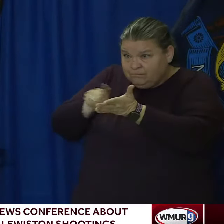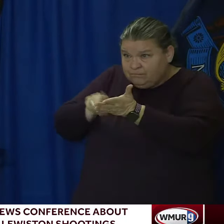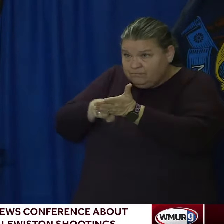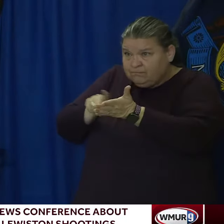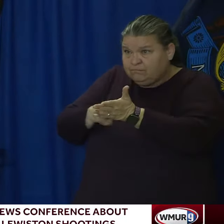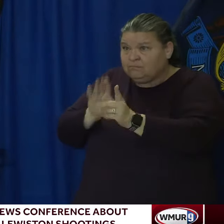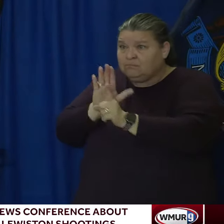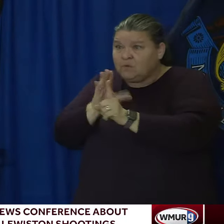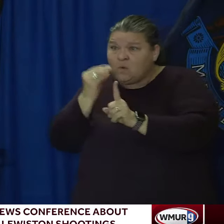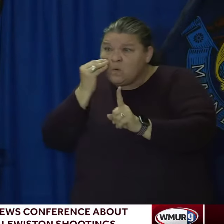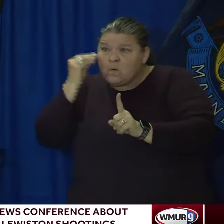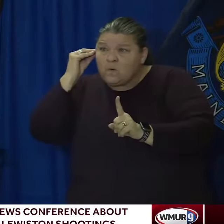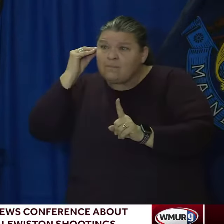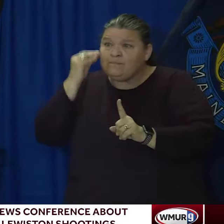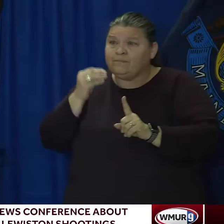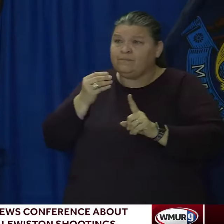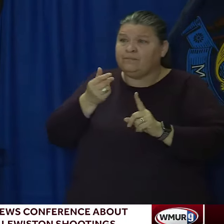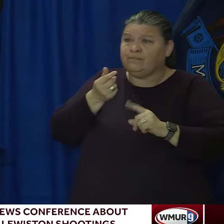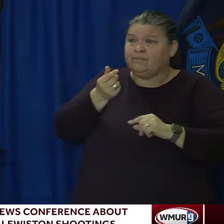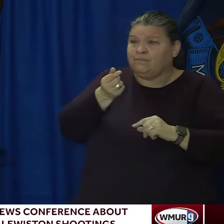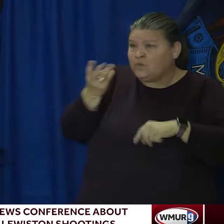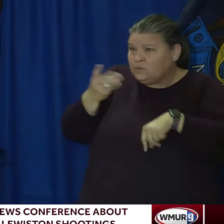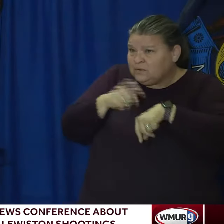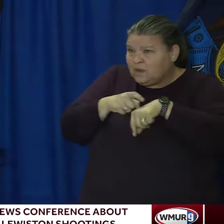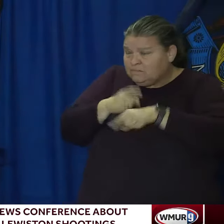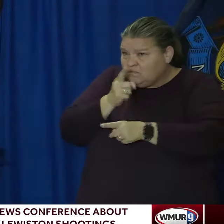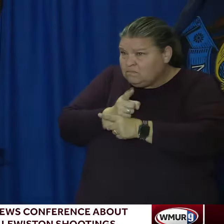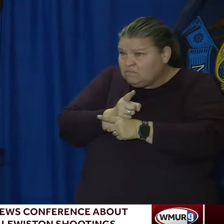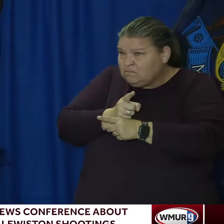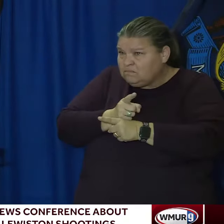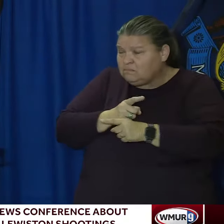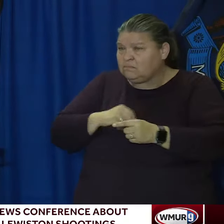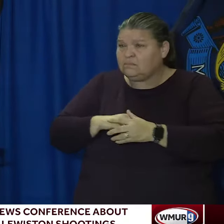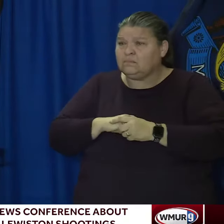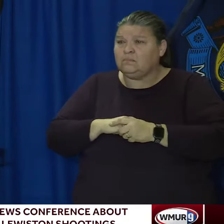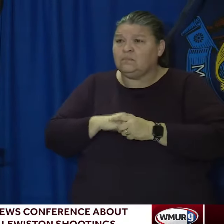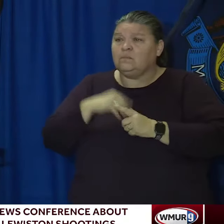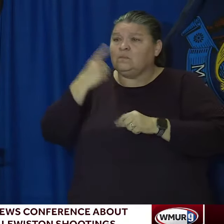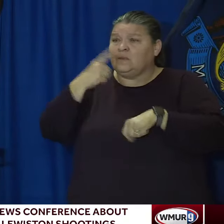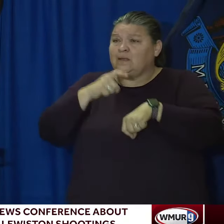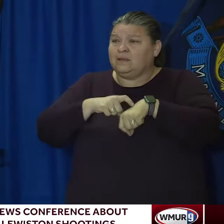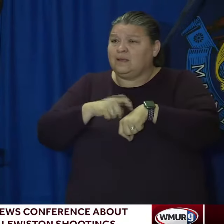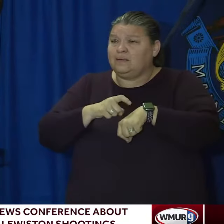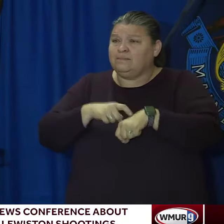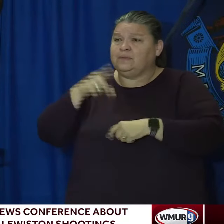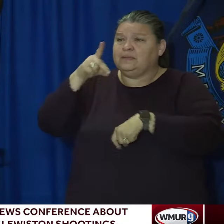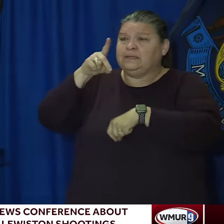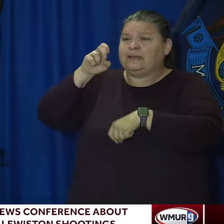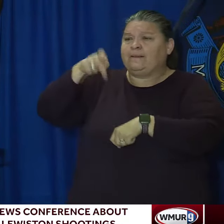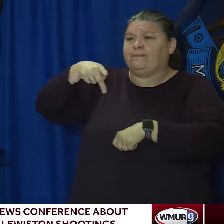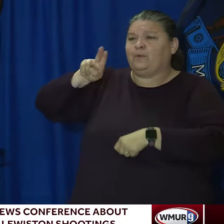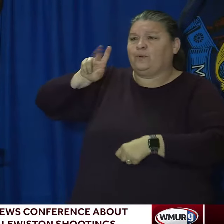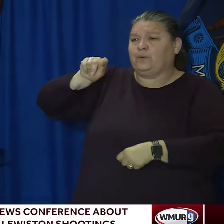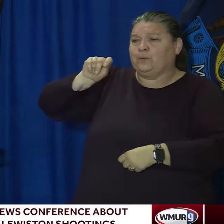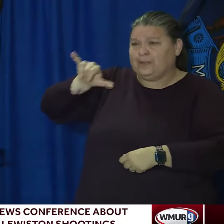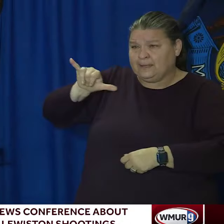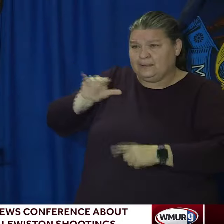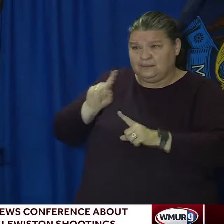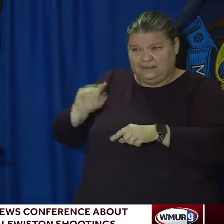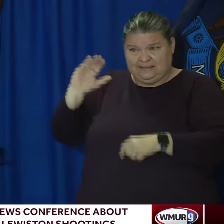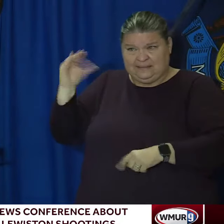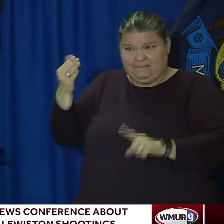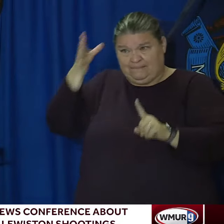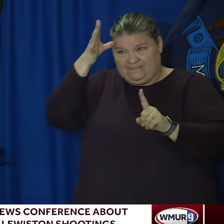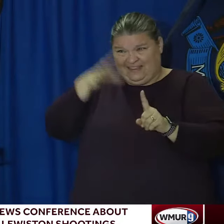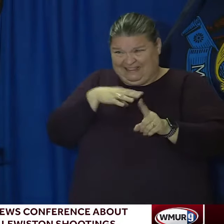appears on several occasions. At one point, the deputy was there. It appears he was inside the home, but they took no